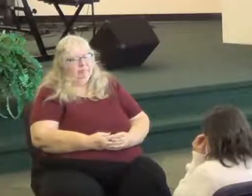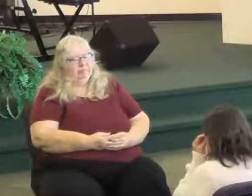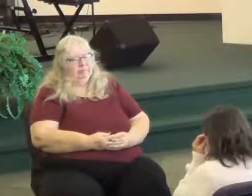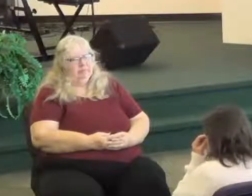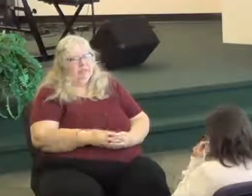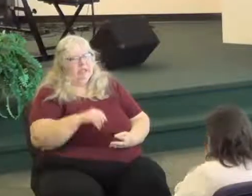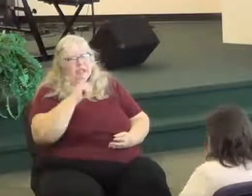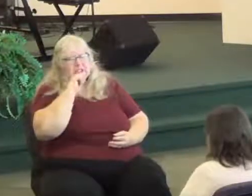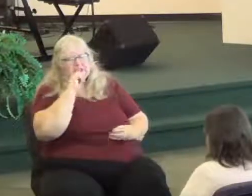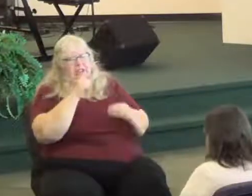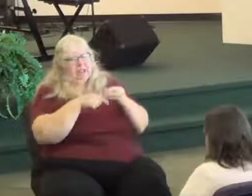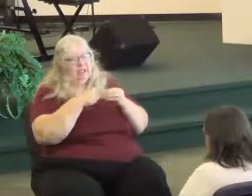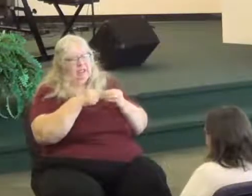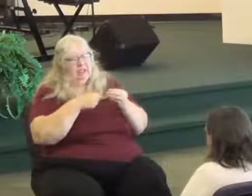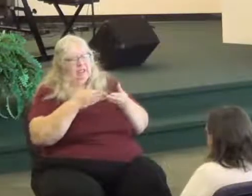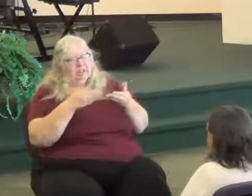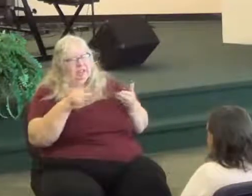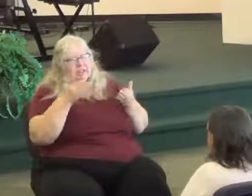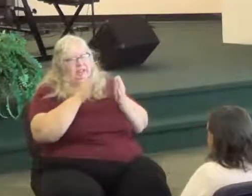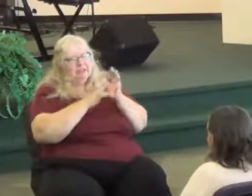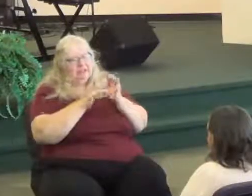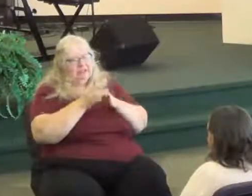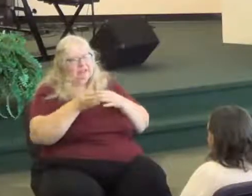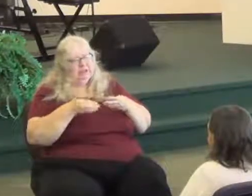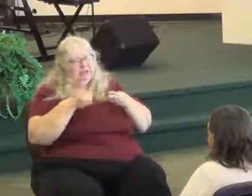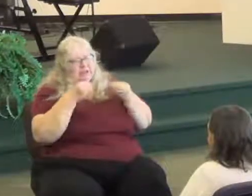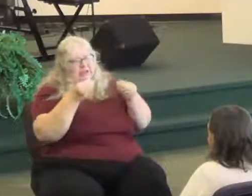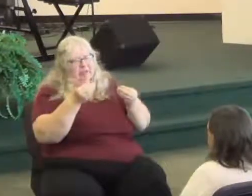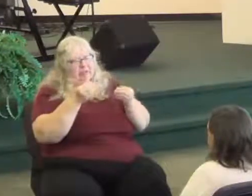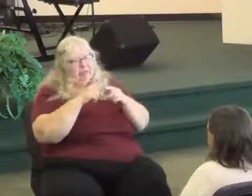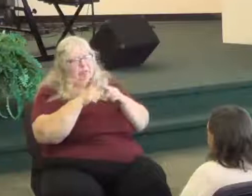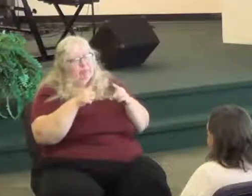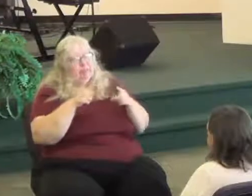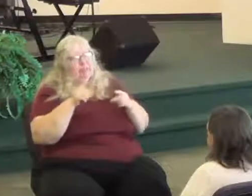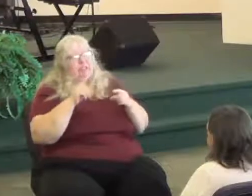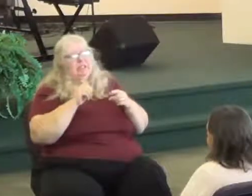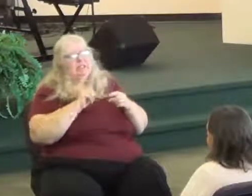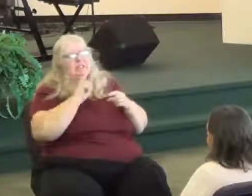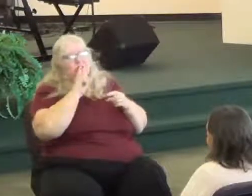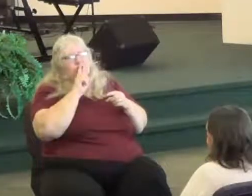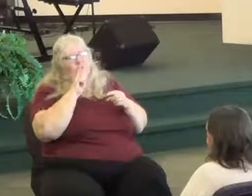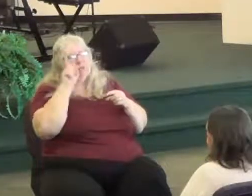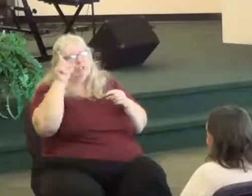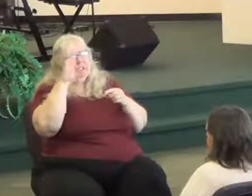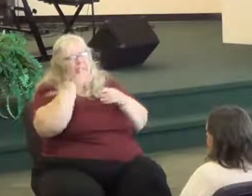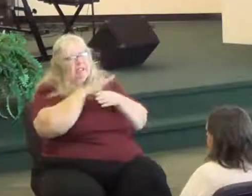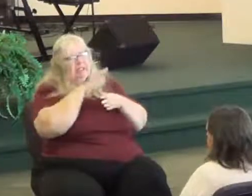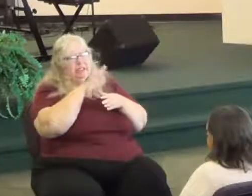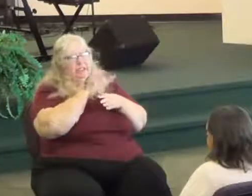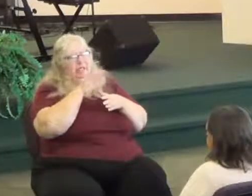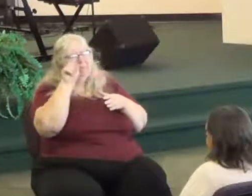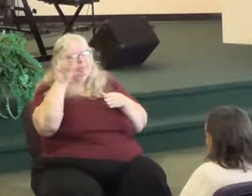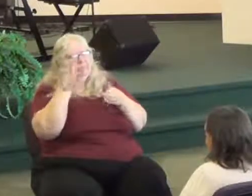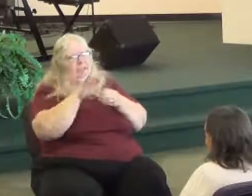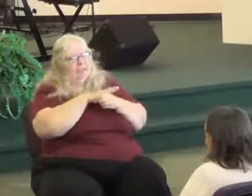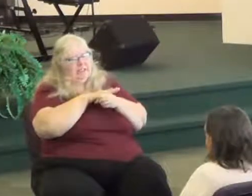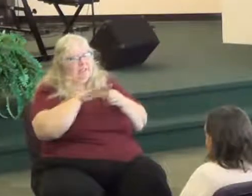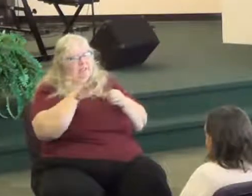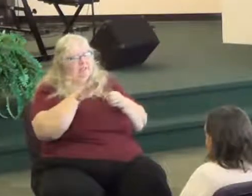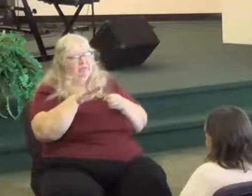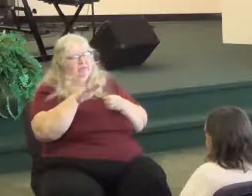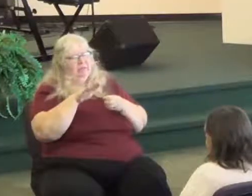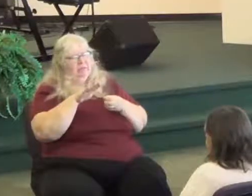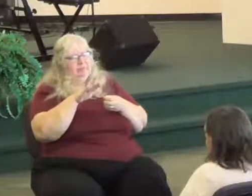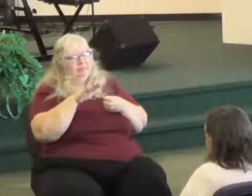It's not about what Jesus gets you. It's just about Jesus, top of the chain. Nothing else to want, nothing else to pursue. He's enough. Let's